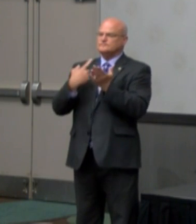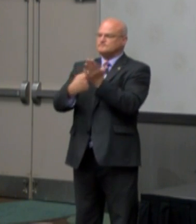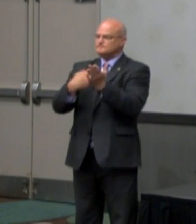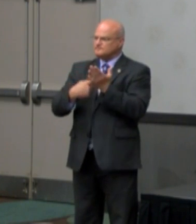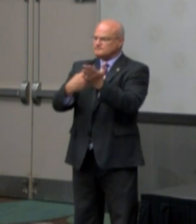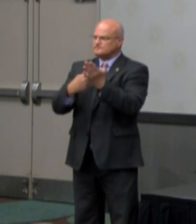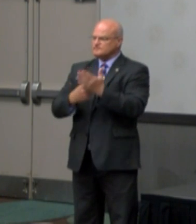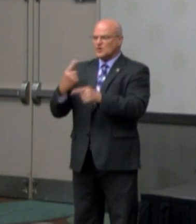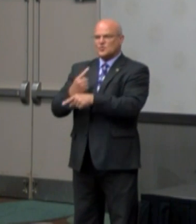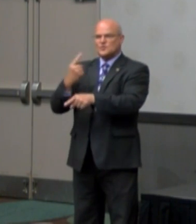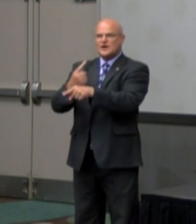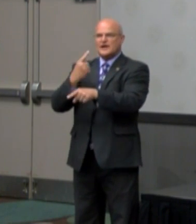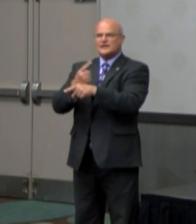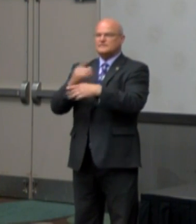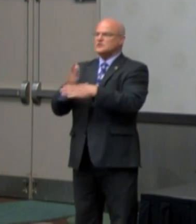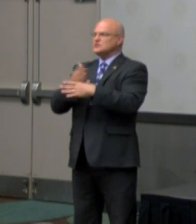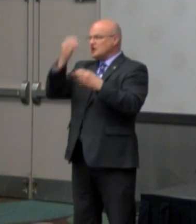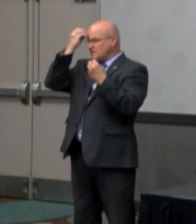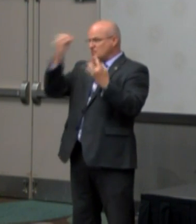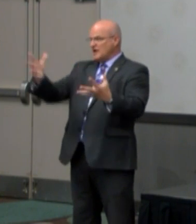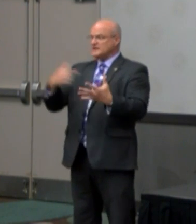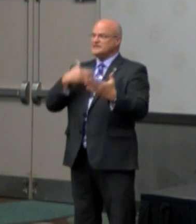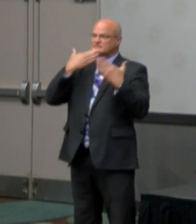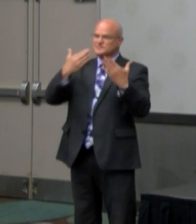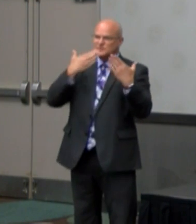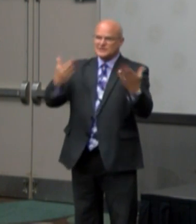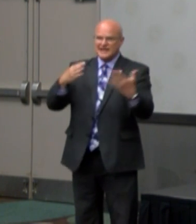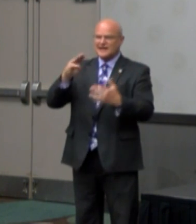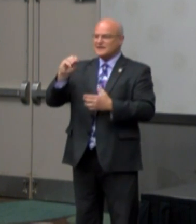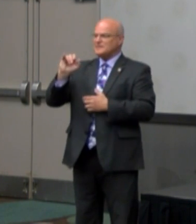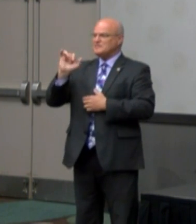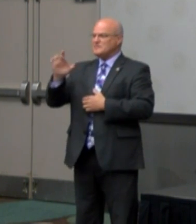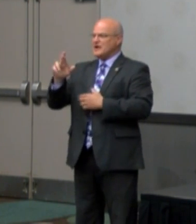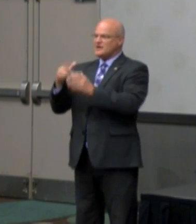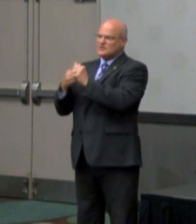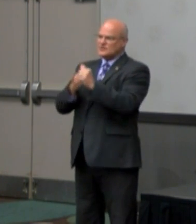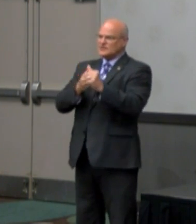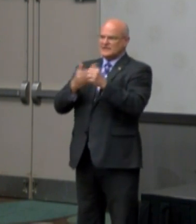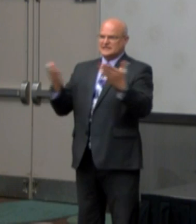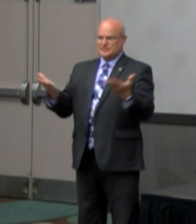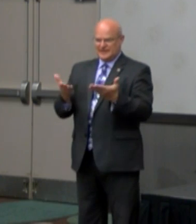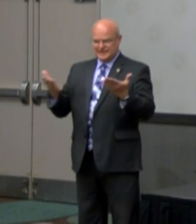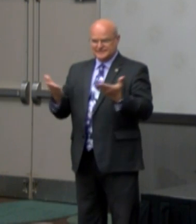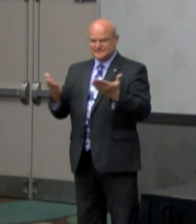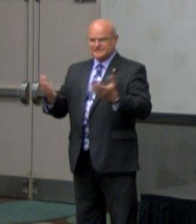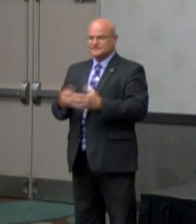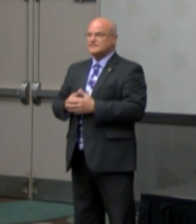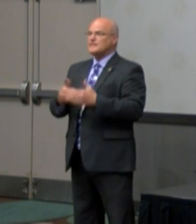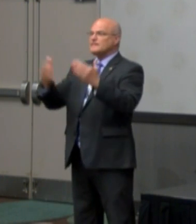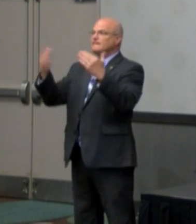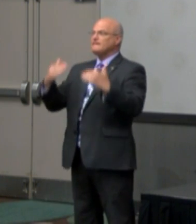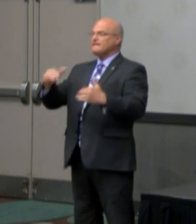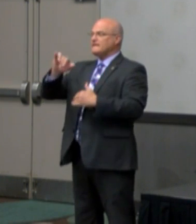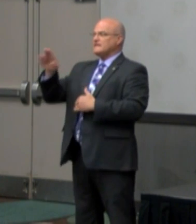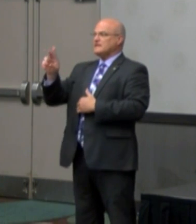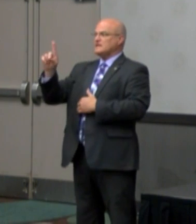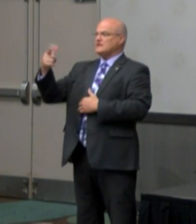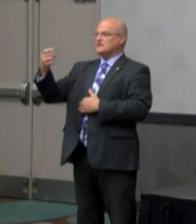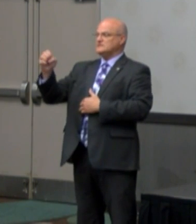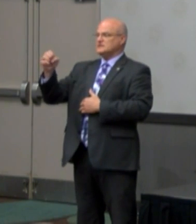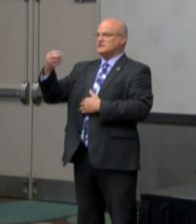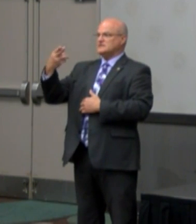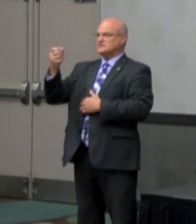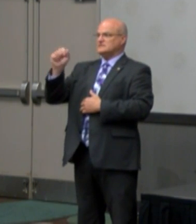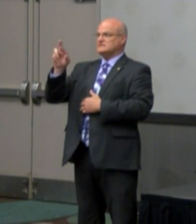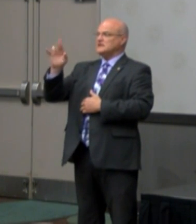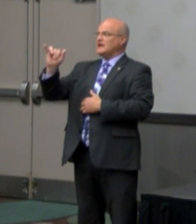regularly, shared information, and I just appreciate, Mayor, your leadership here. And then Judge Harrison, thank